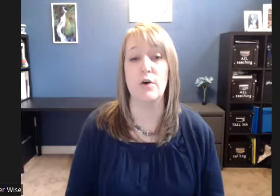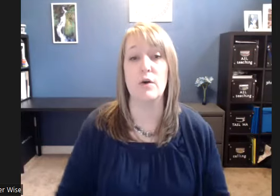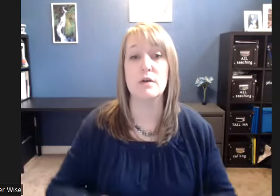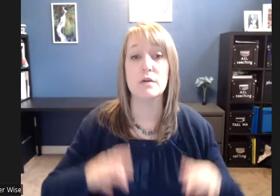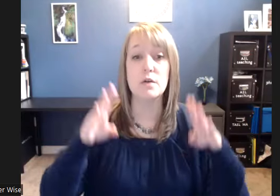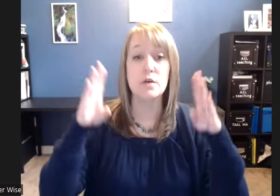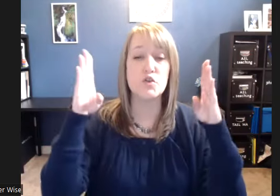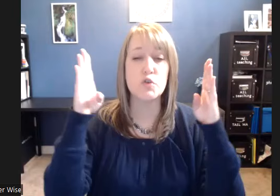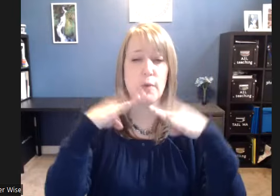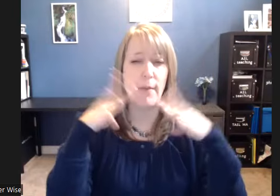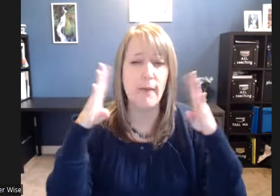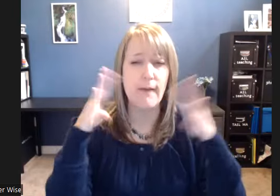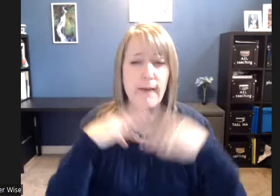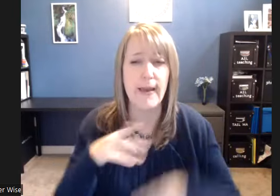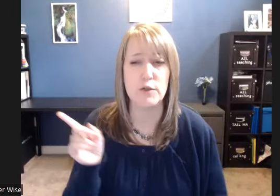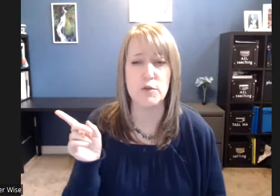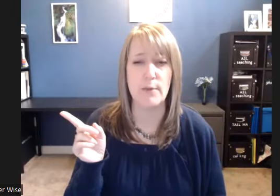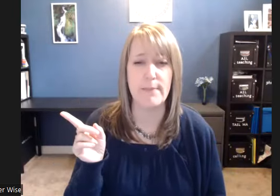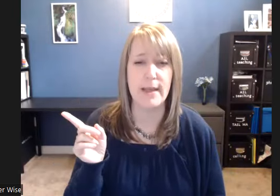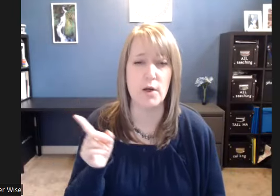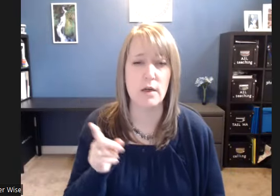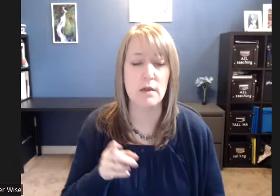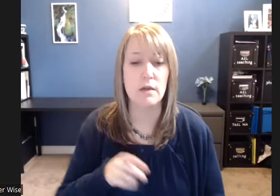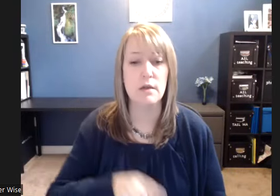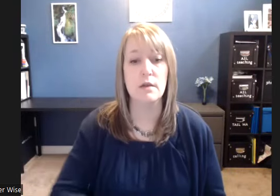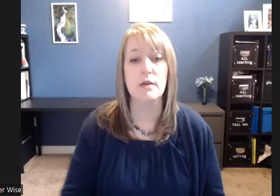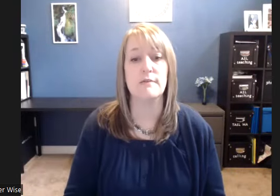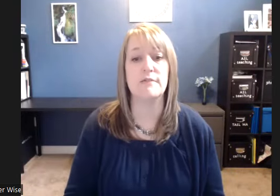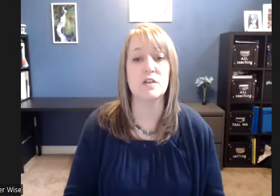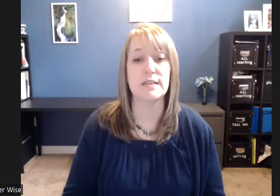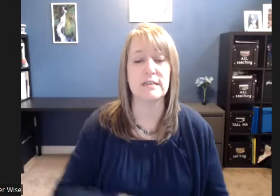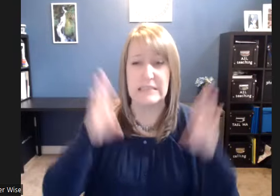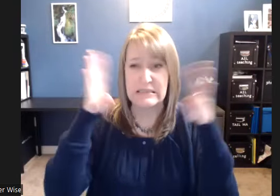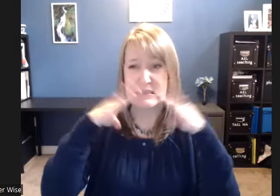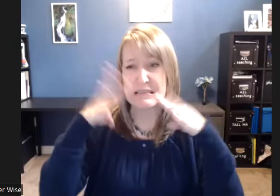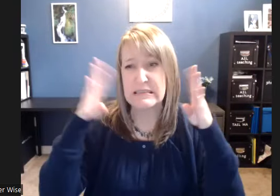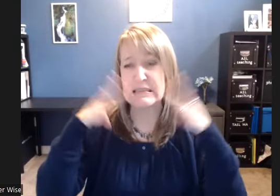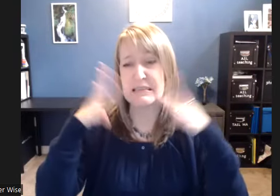So trouble, hey, troublemaker, versus